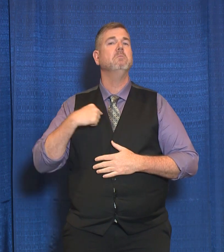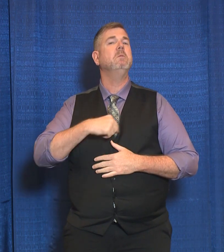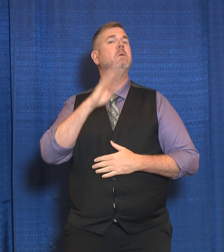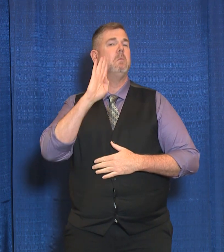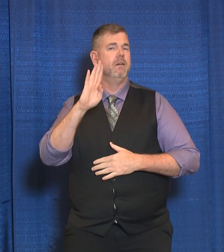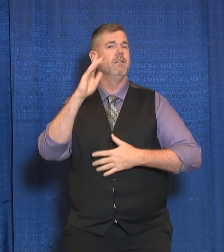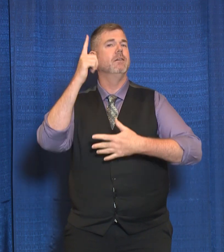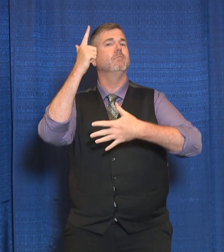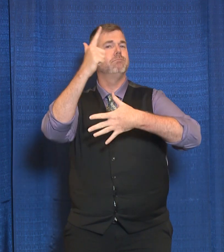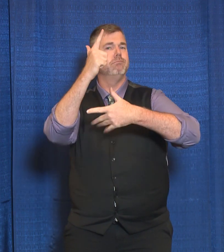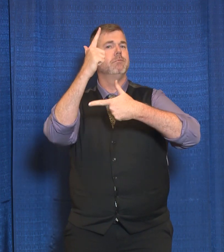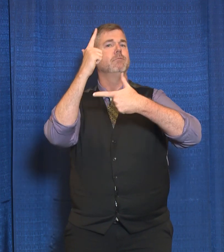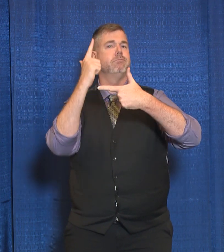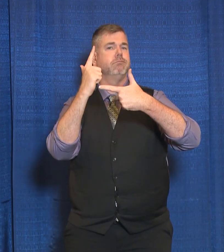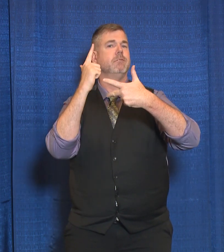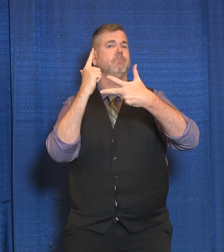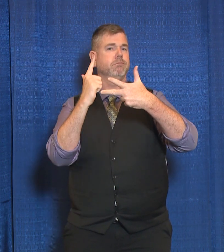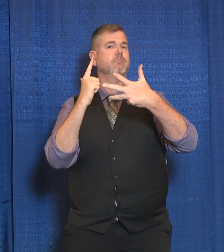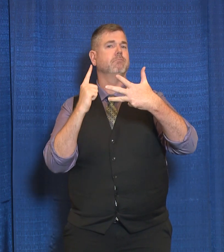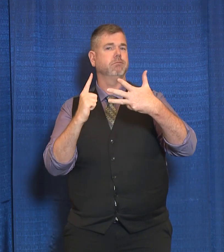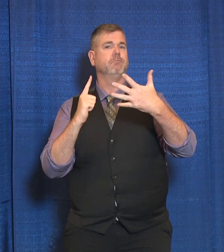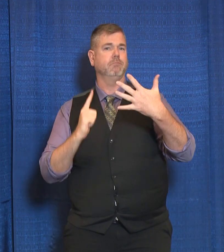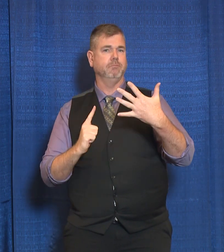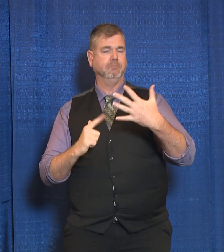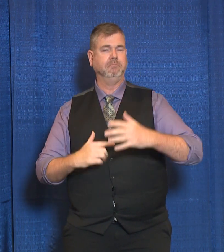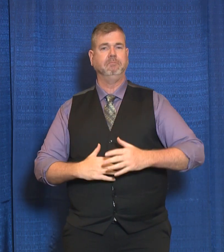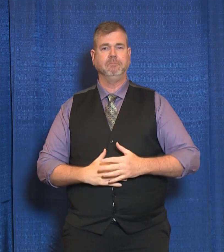We will go over each of them in turn.